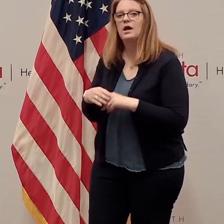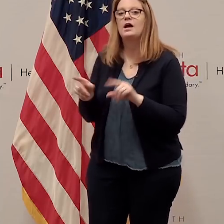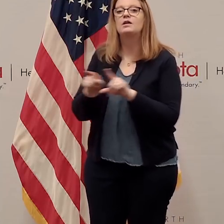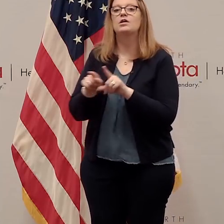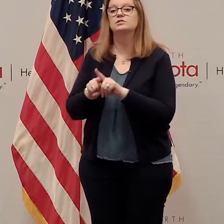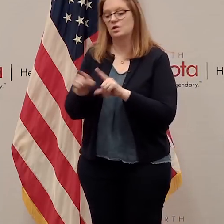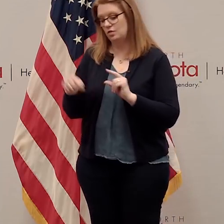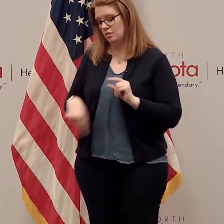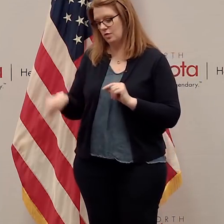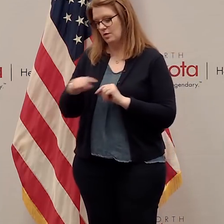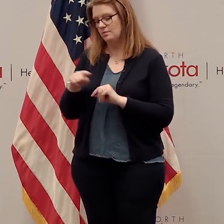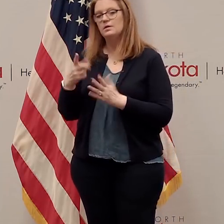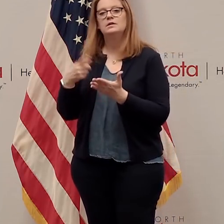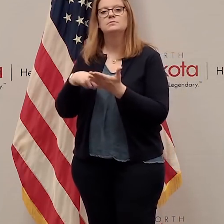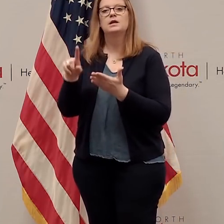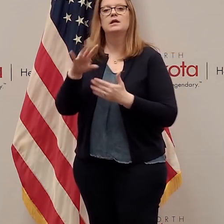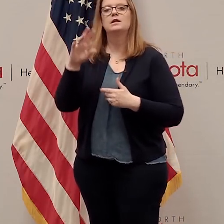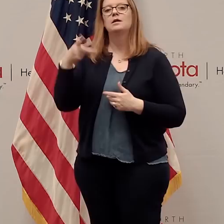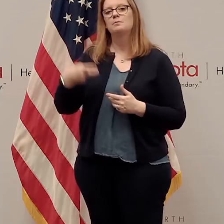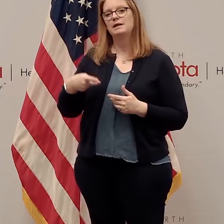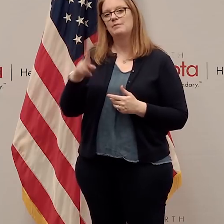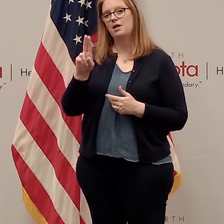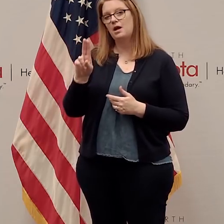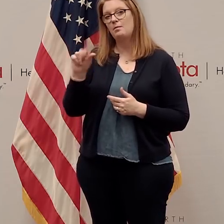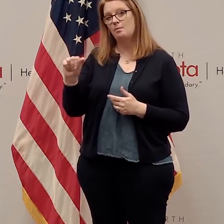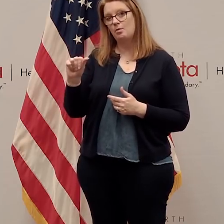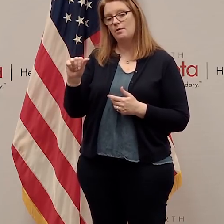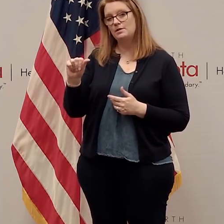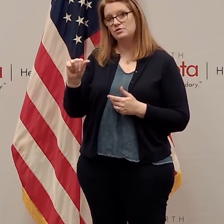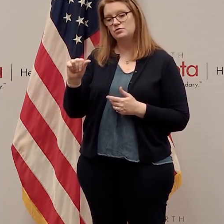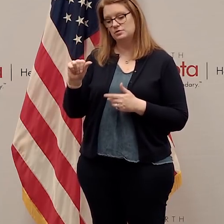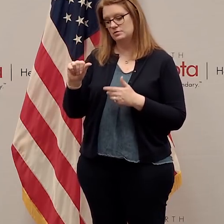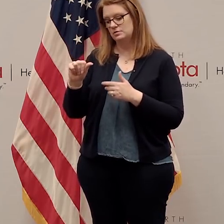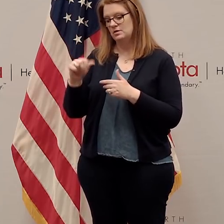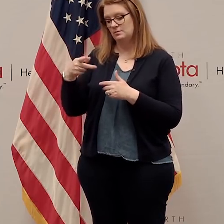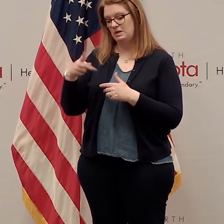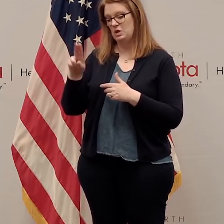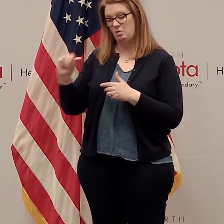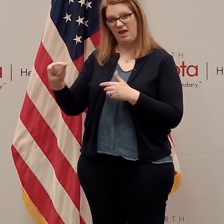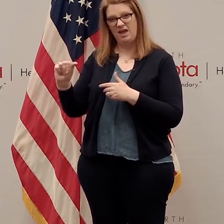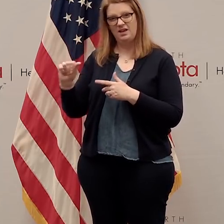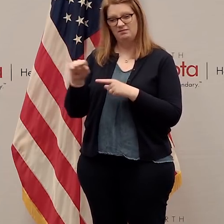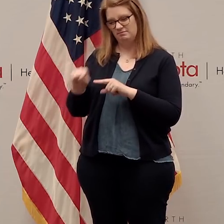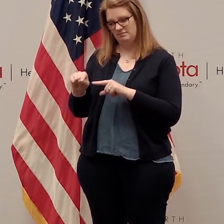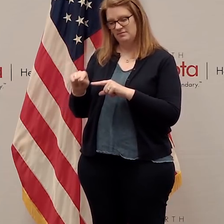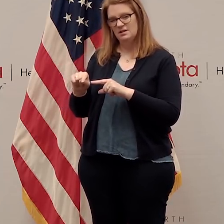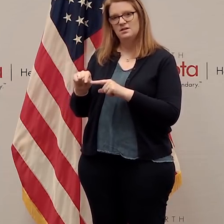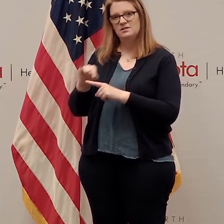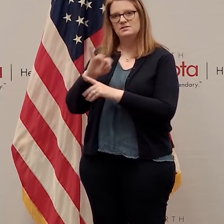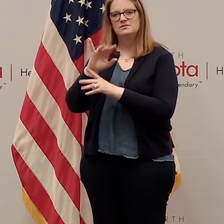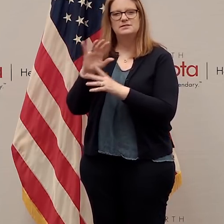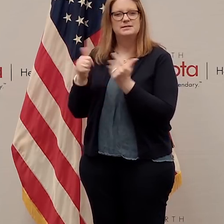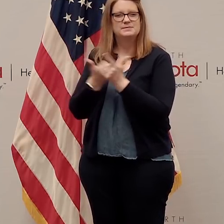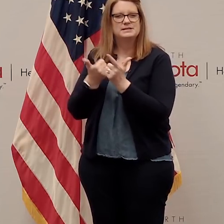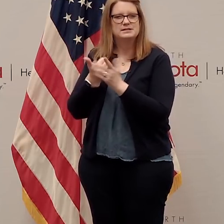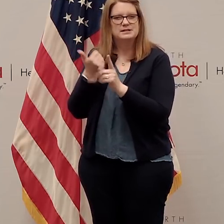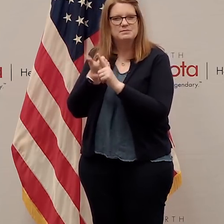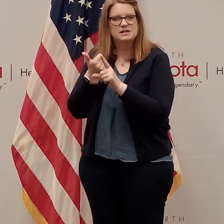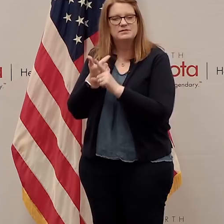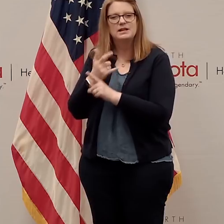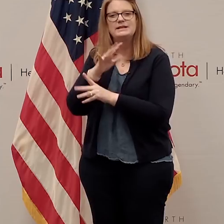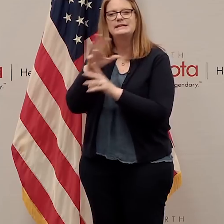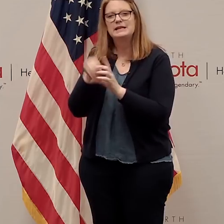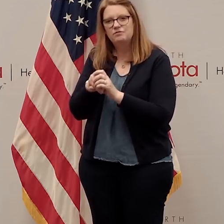apply for the new pandemic unemployment insurance programs, which allowed people to participate in getting unemployment